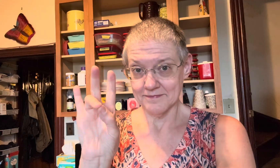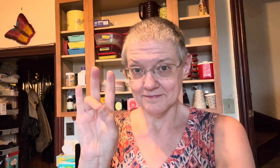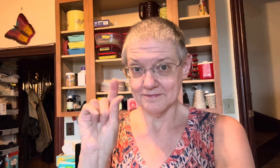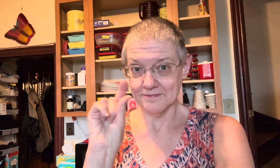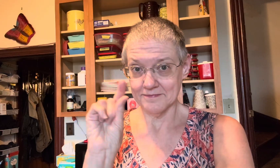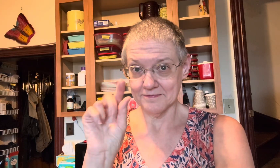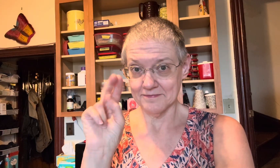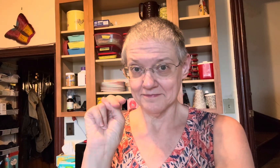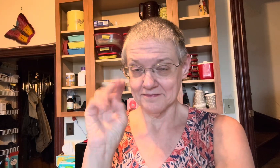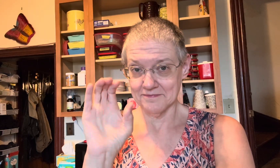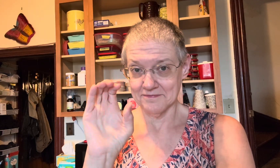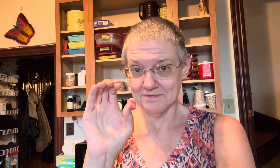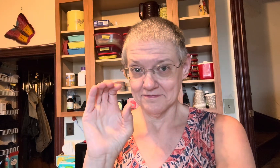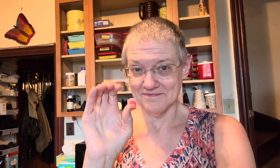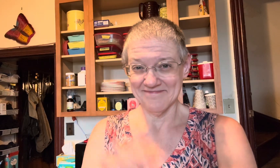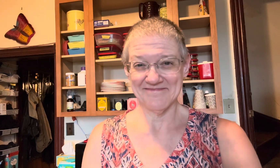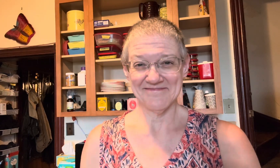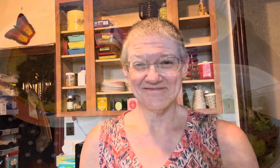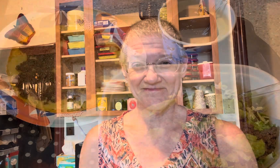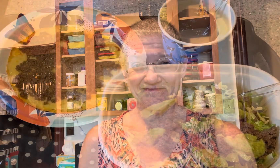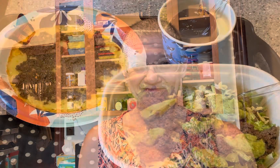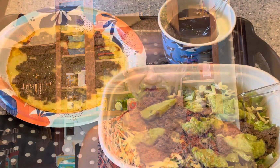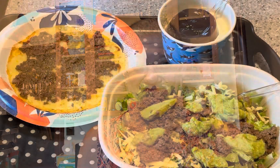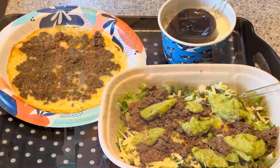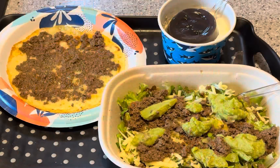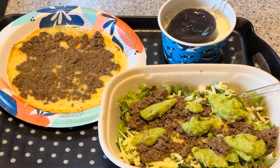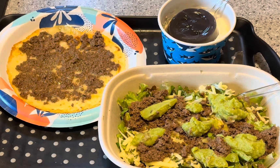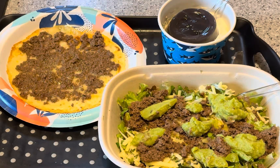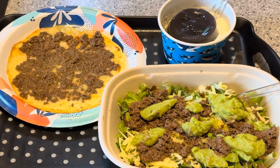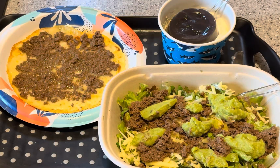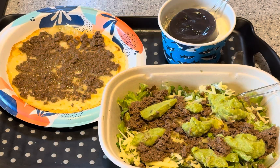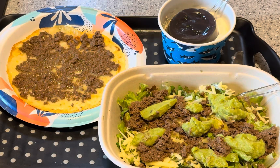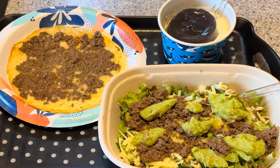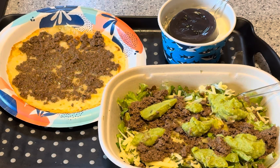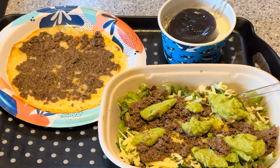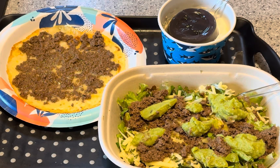had 43.7 grams of net carbs.